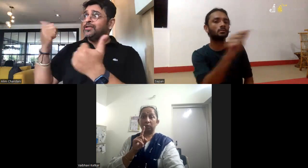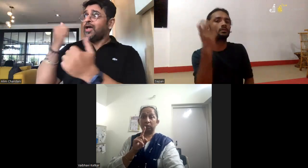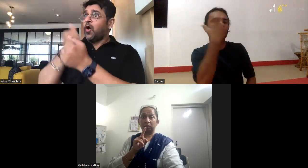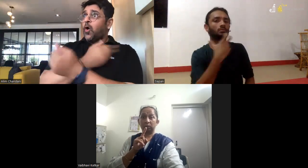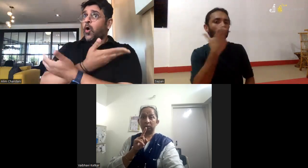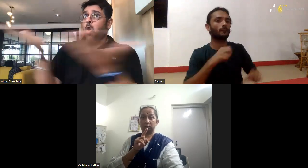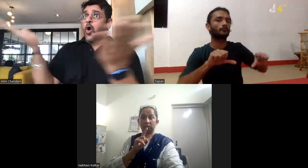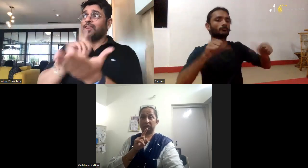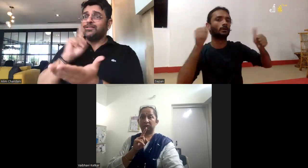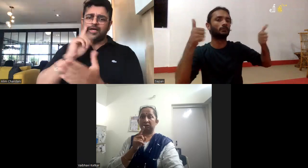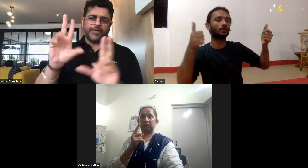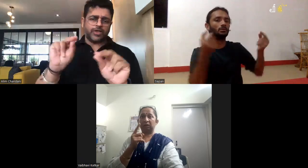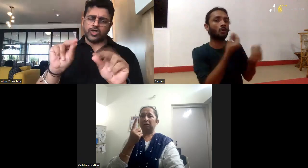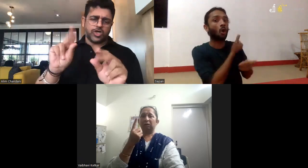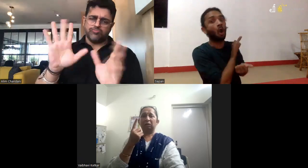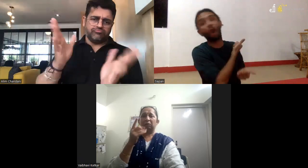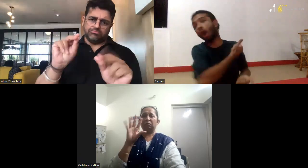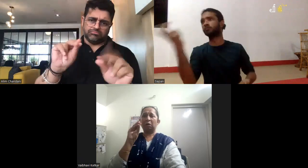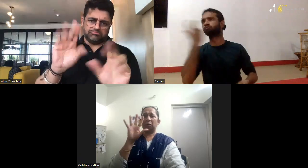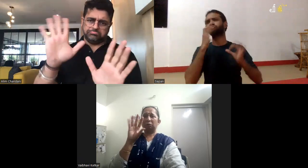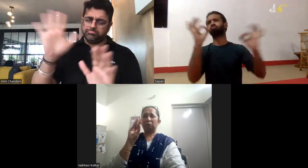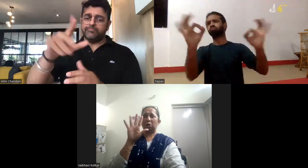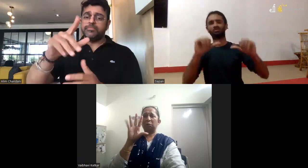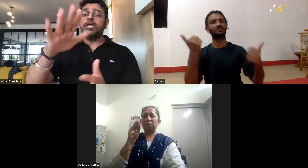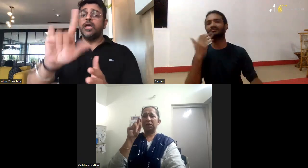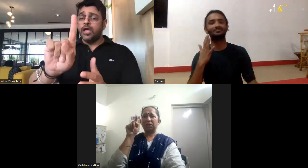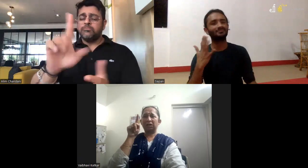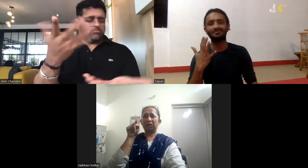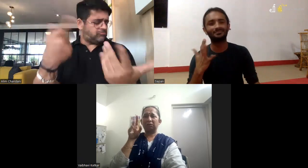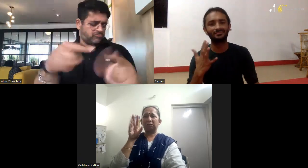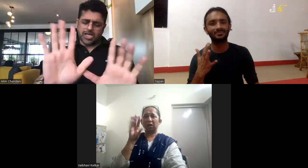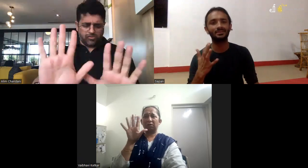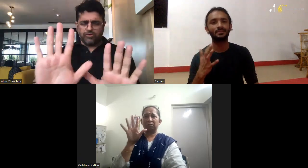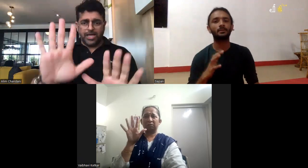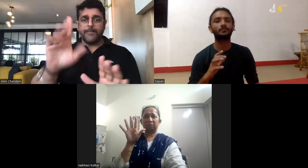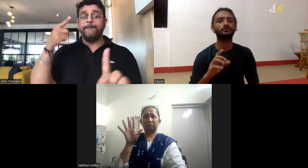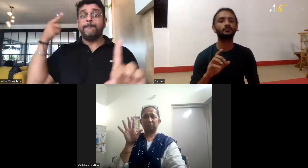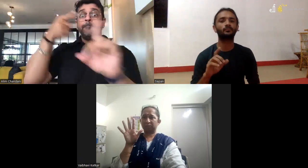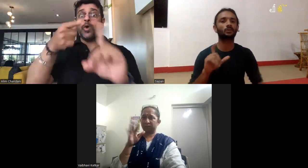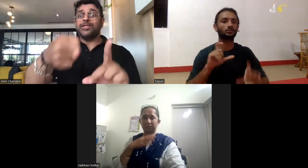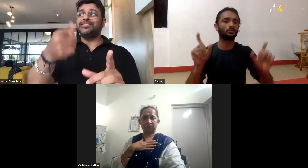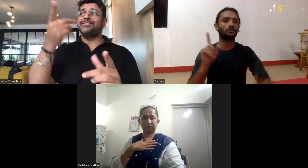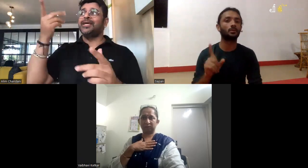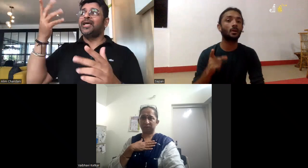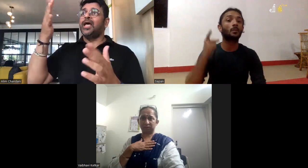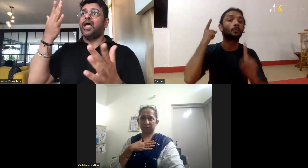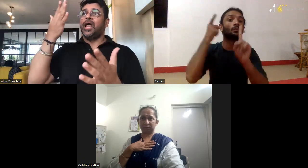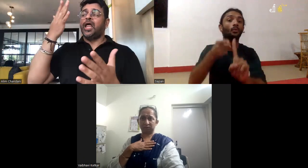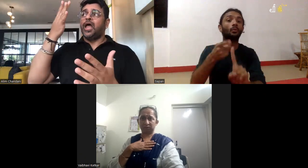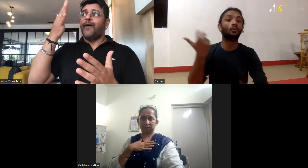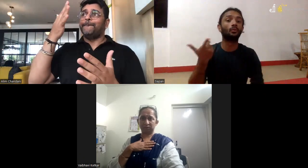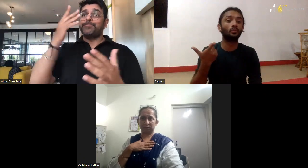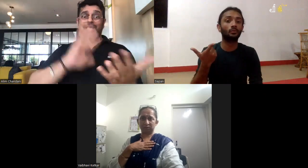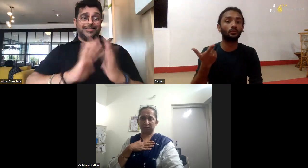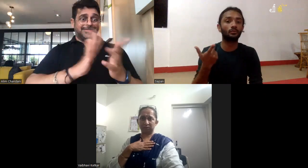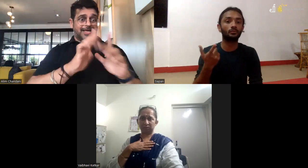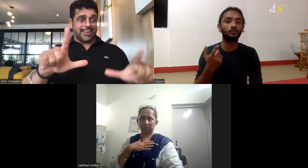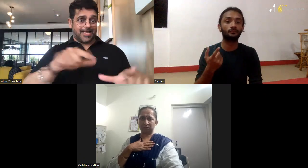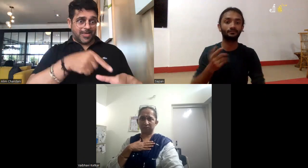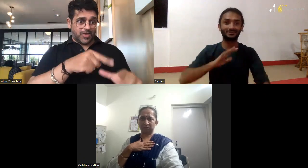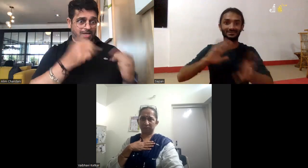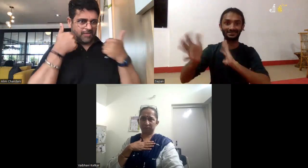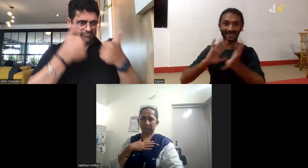a lifetime loss for us. So I don't think that speech therapy would anyway benefit the deaf children. Can we